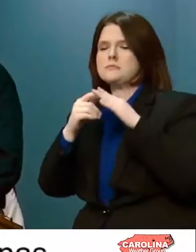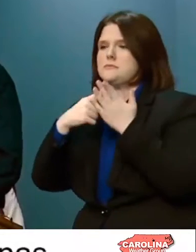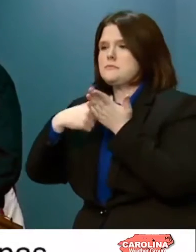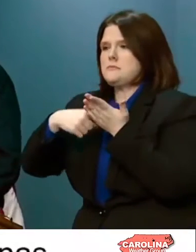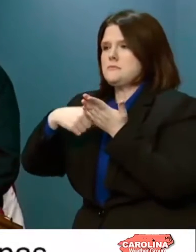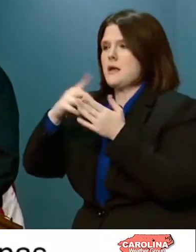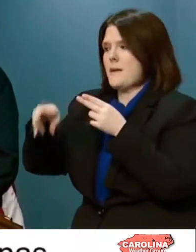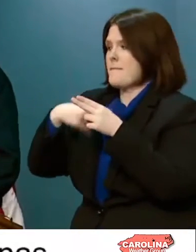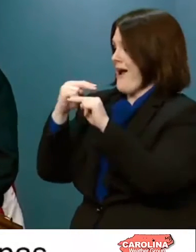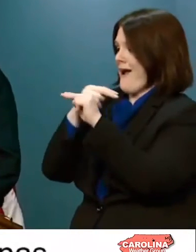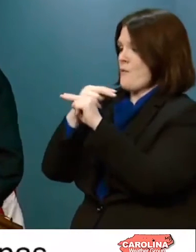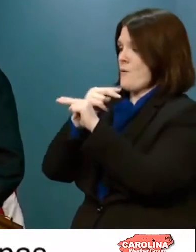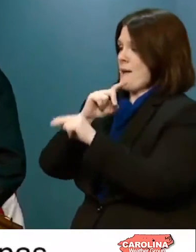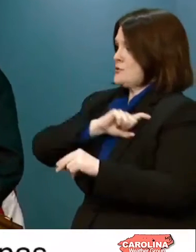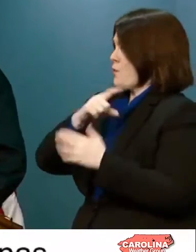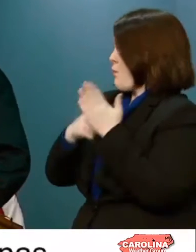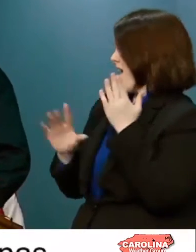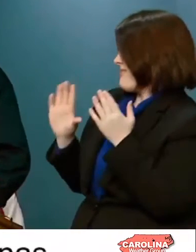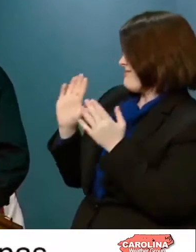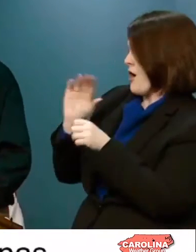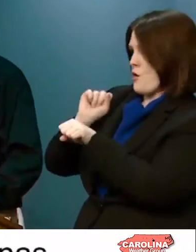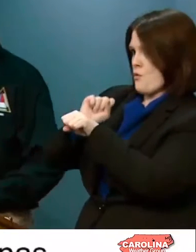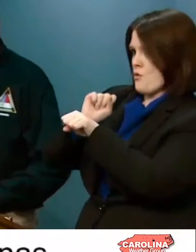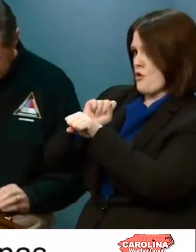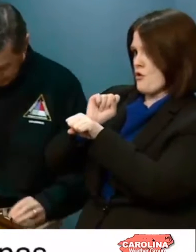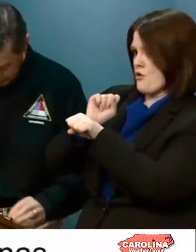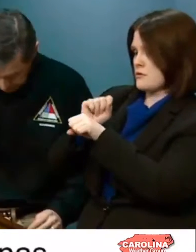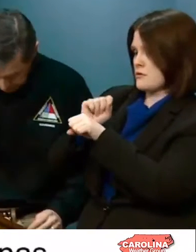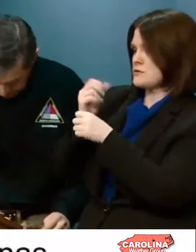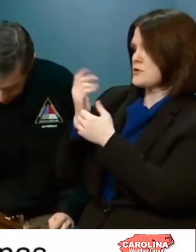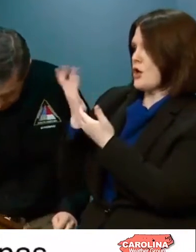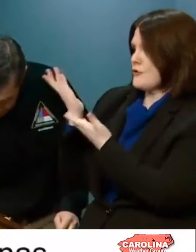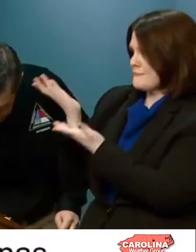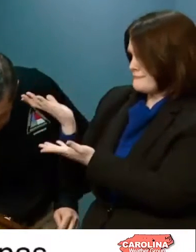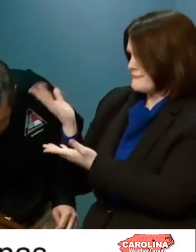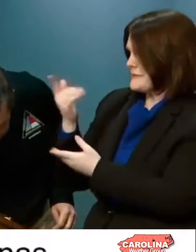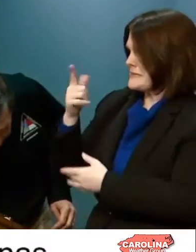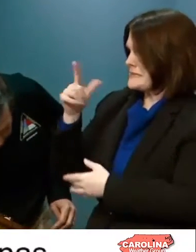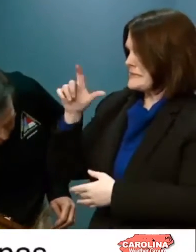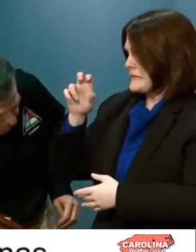about what the North Carolina Highway Patrol is doing. So, Glenn.